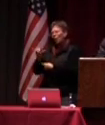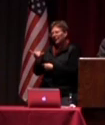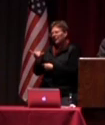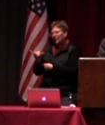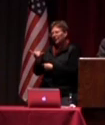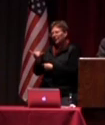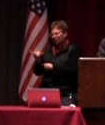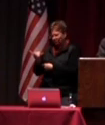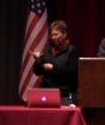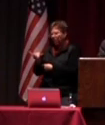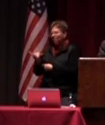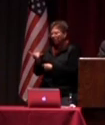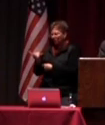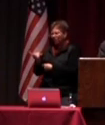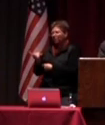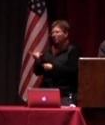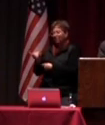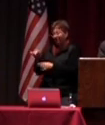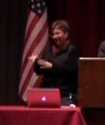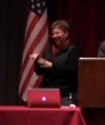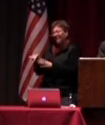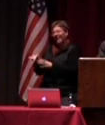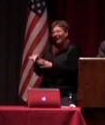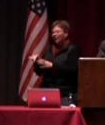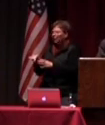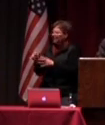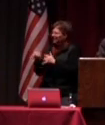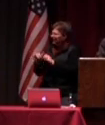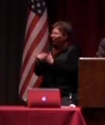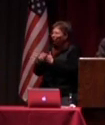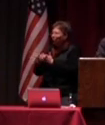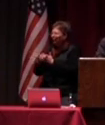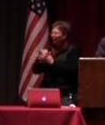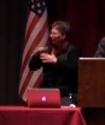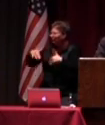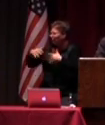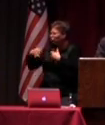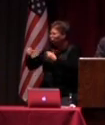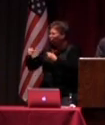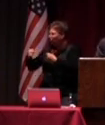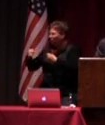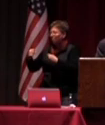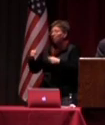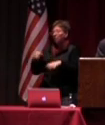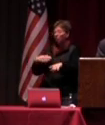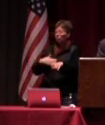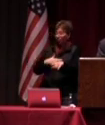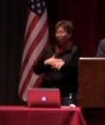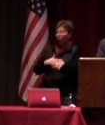Revolution, that dynasty was fragile and unpopular, and Napoleon had already toppled it once